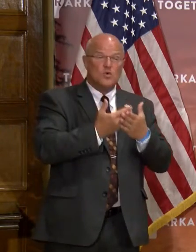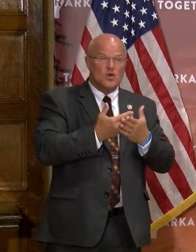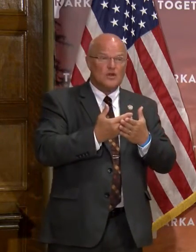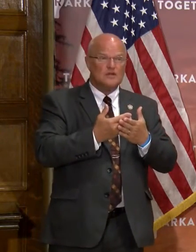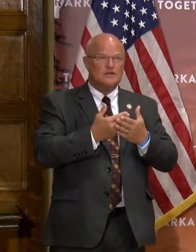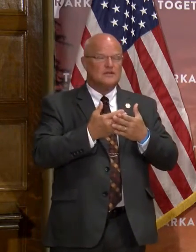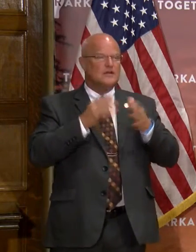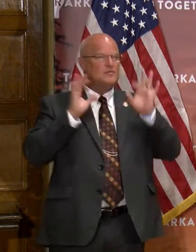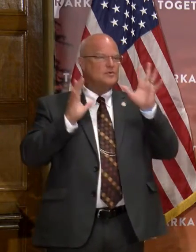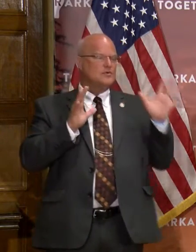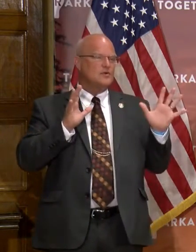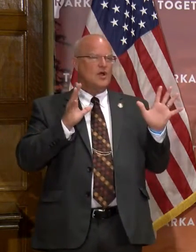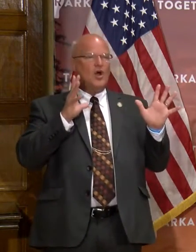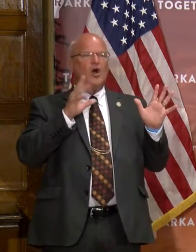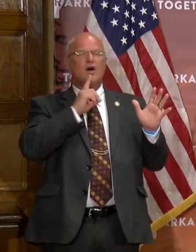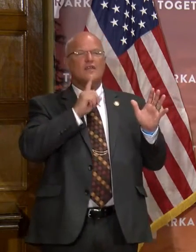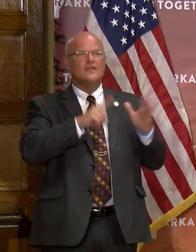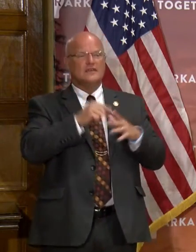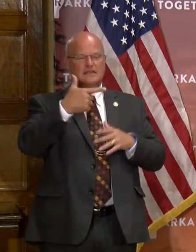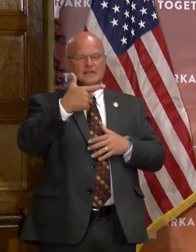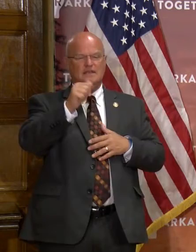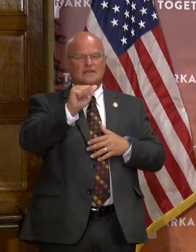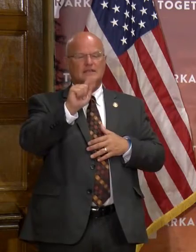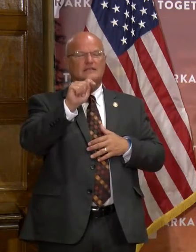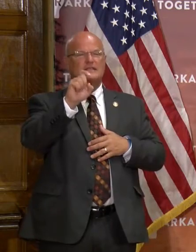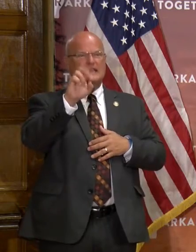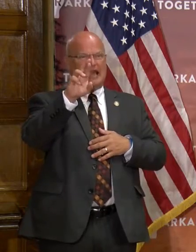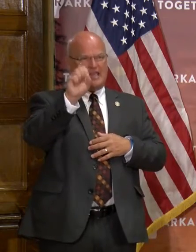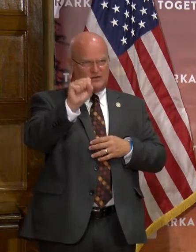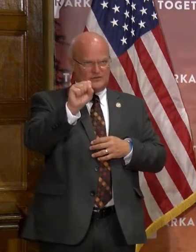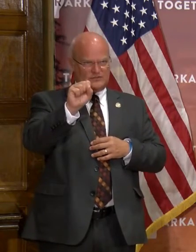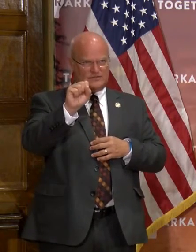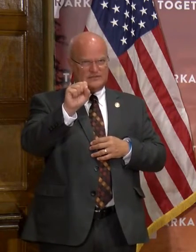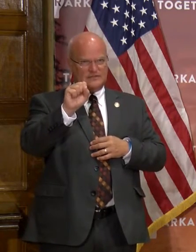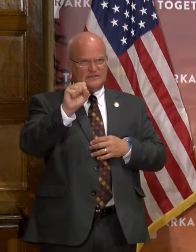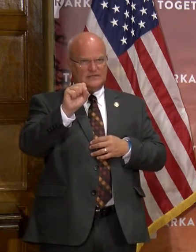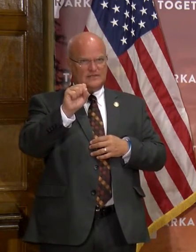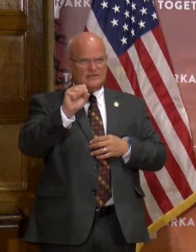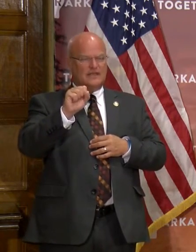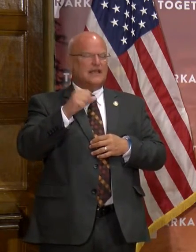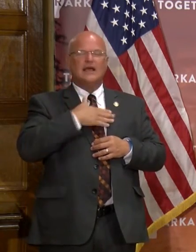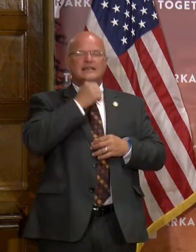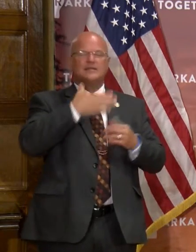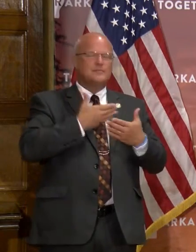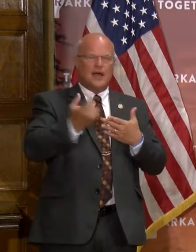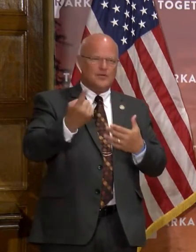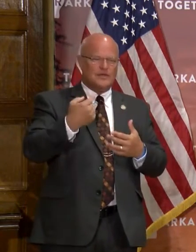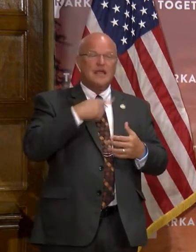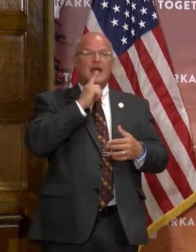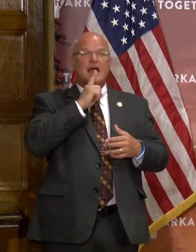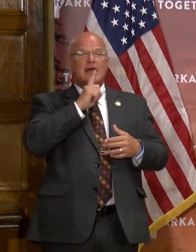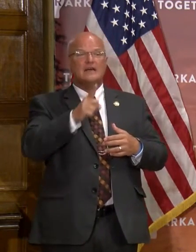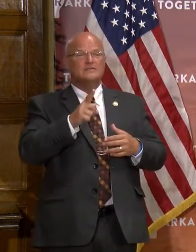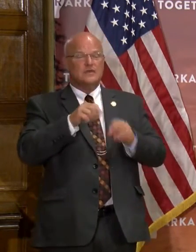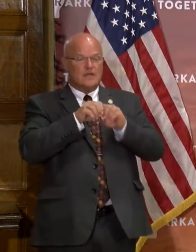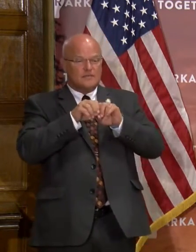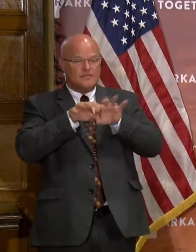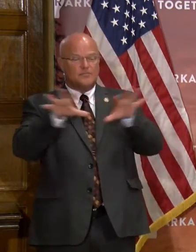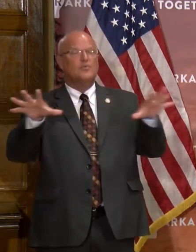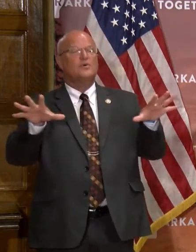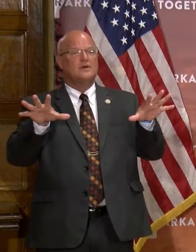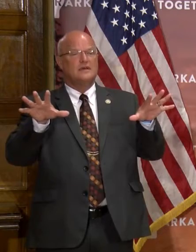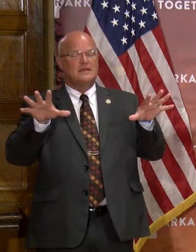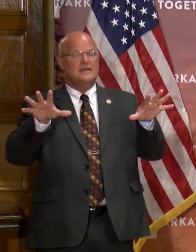they're very fashionable, are the gaiters. And I'm glad I didn't buy one. Because they actually disseminate